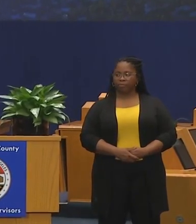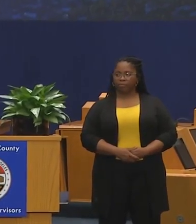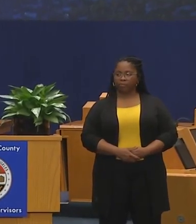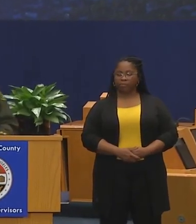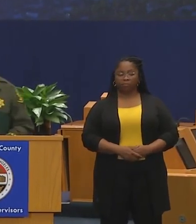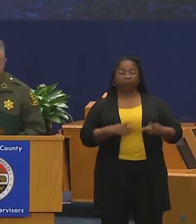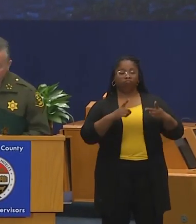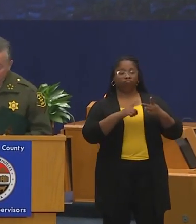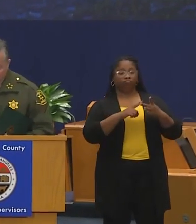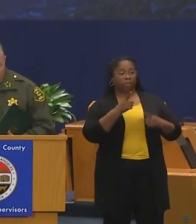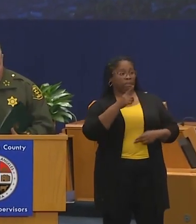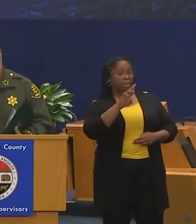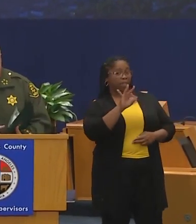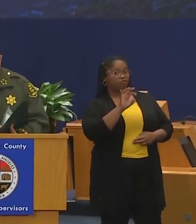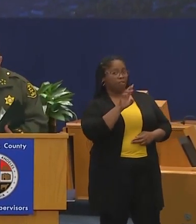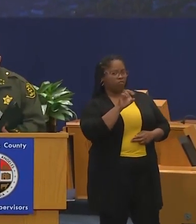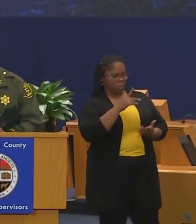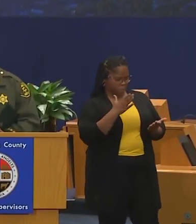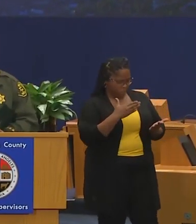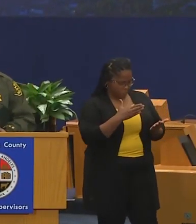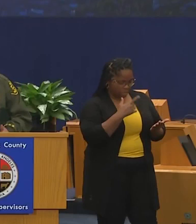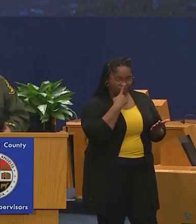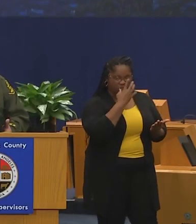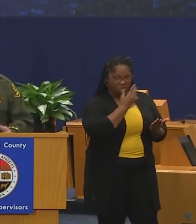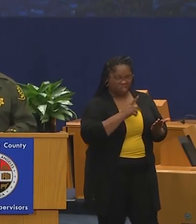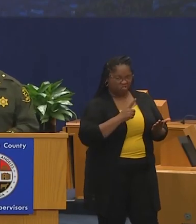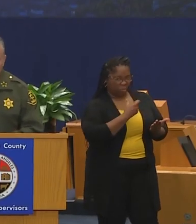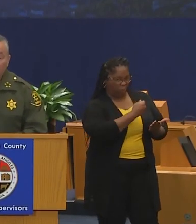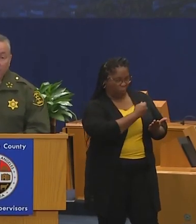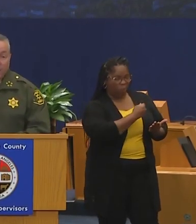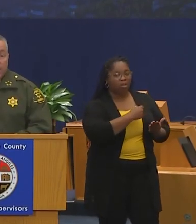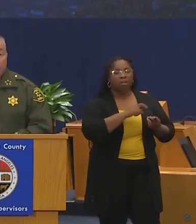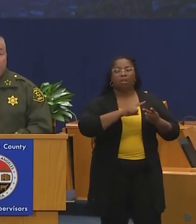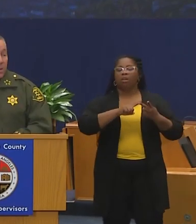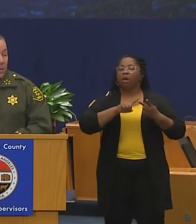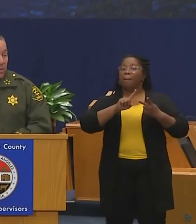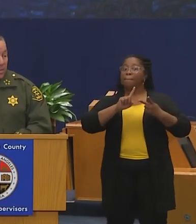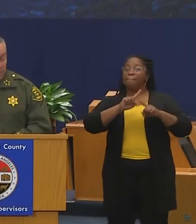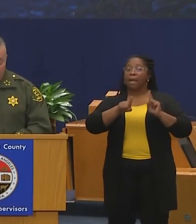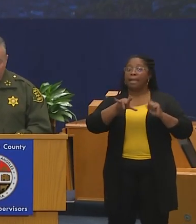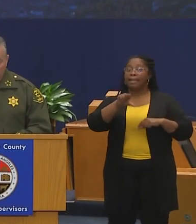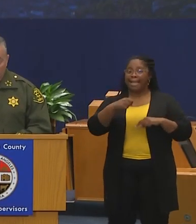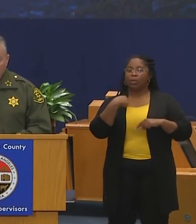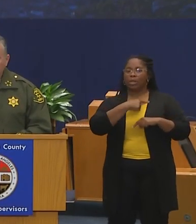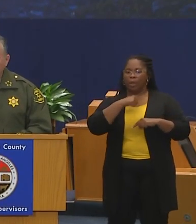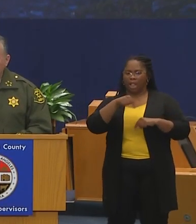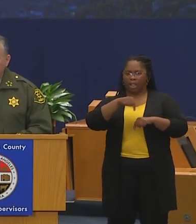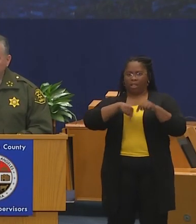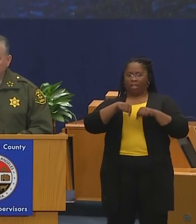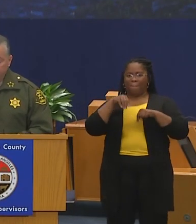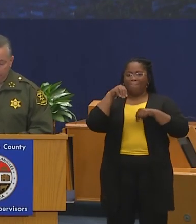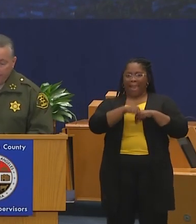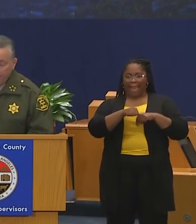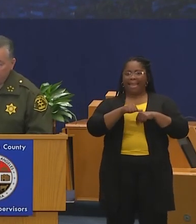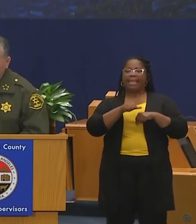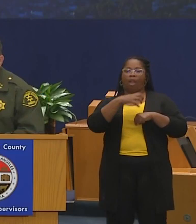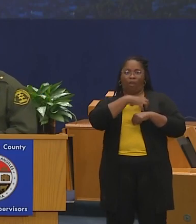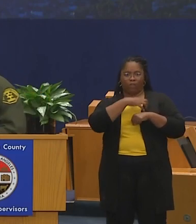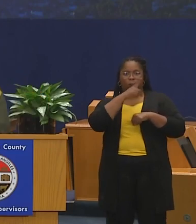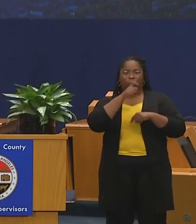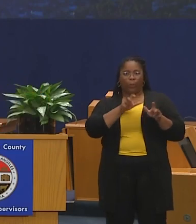Okay, well, Dr. Ferrer is getting her numbers. Yes, I can tell you that we are going to retroactively pay those deputies who were quarantined in March. Thank